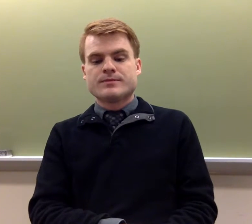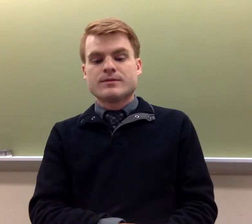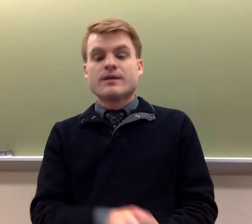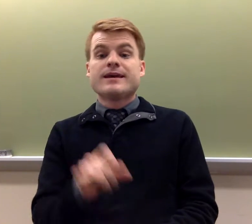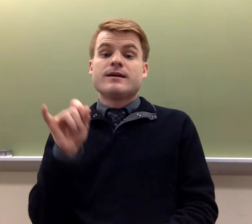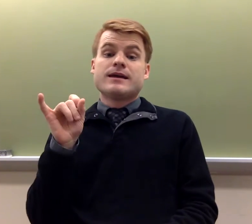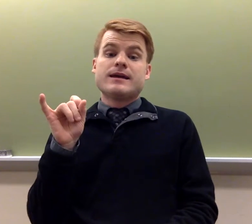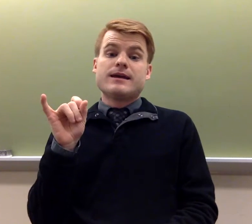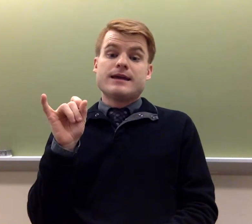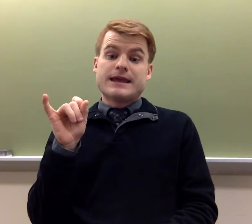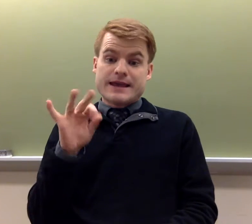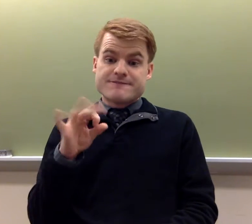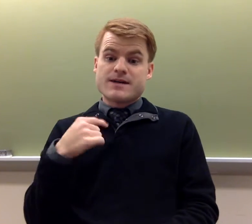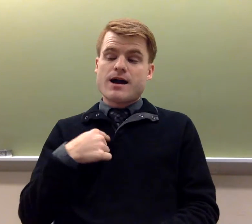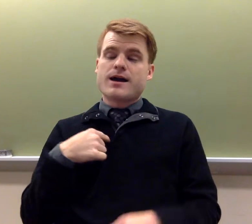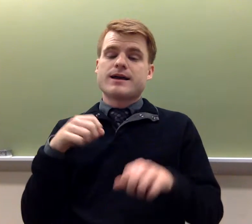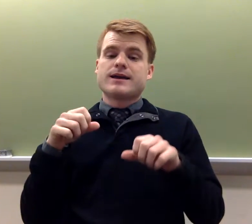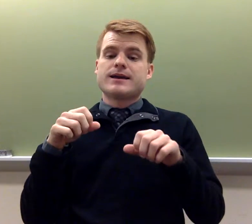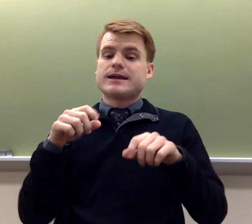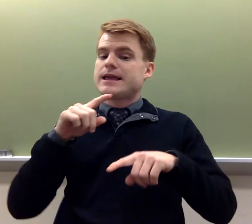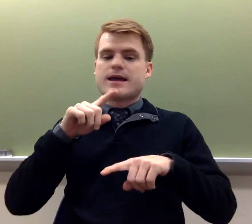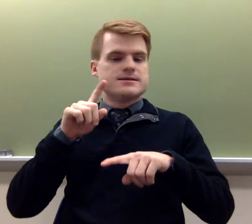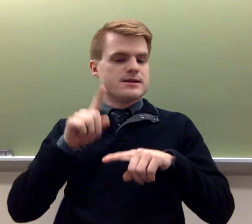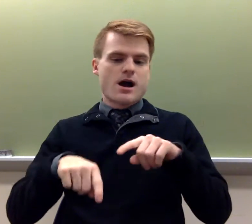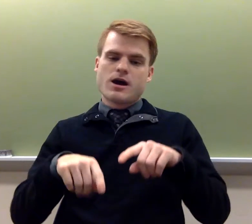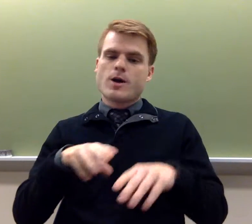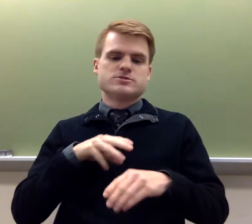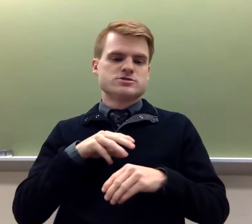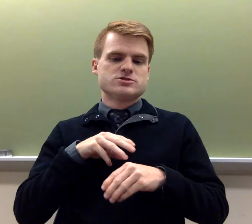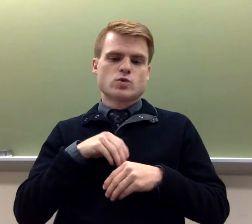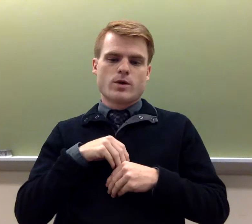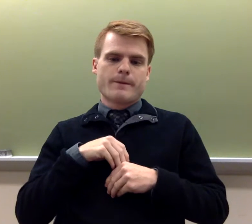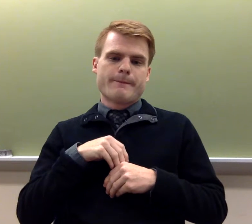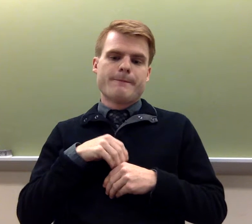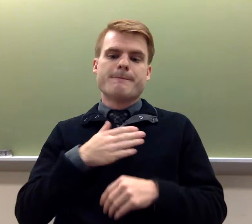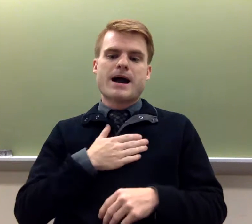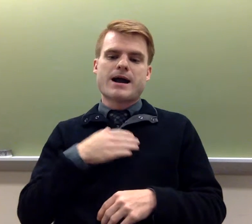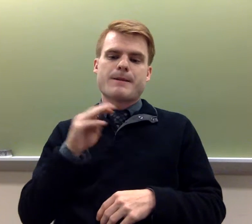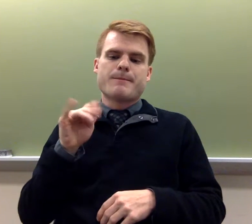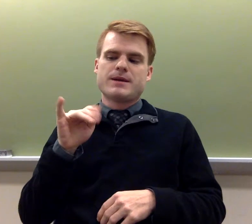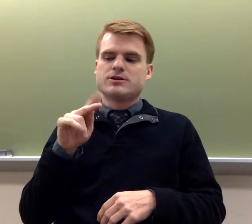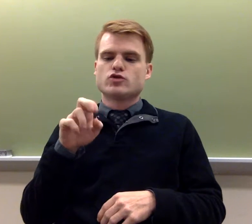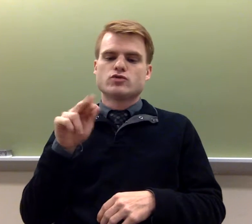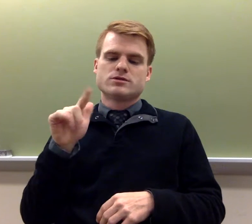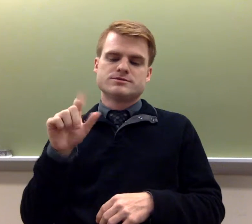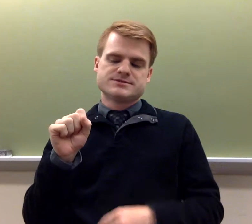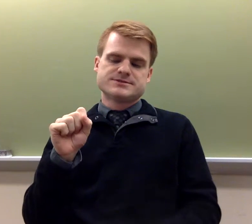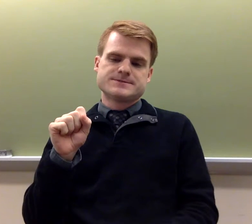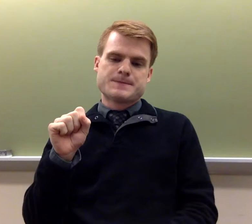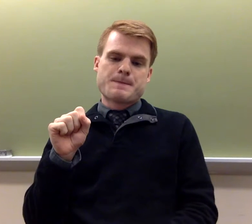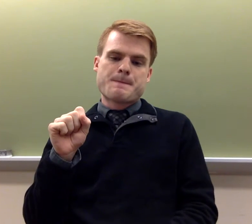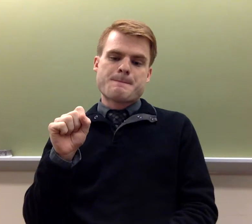If I cannot absorb my minerals, I like